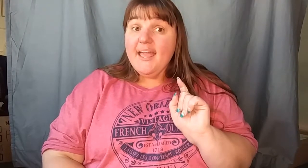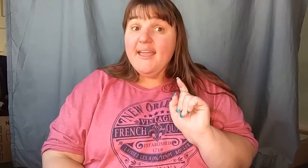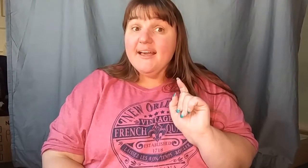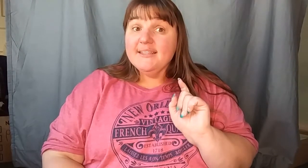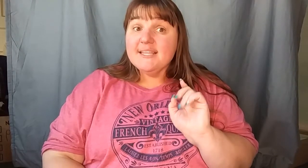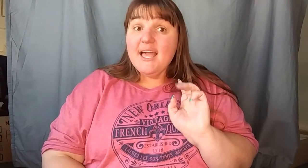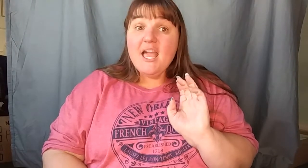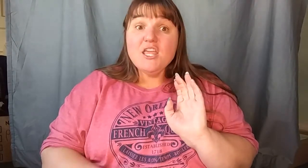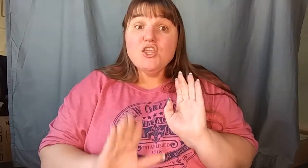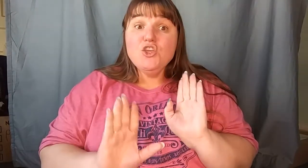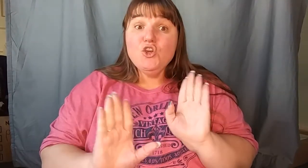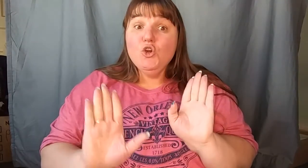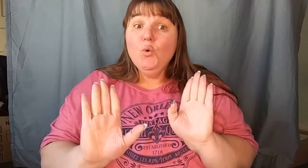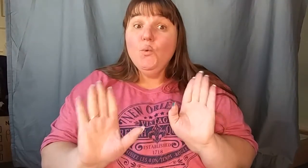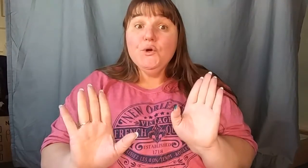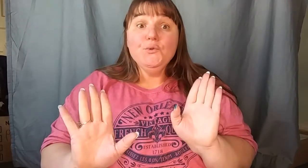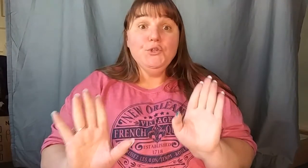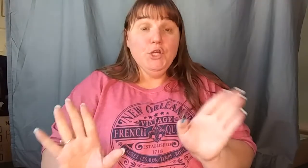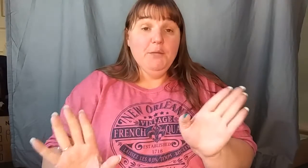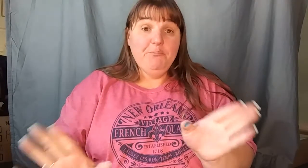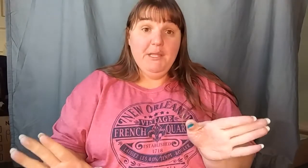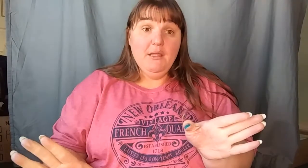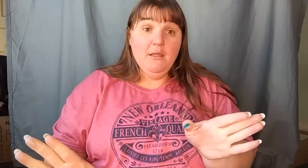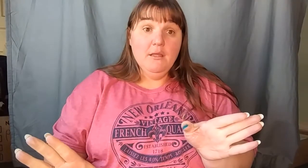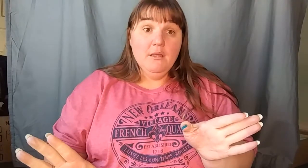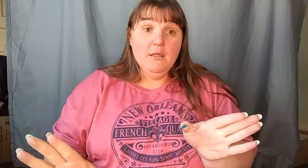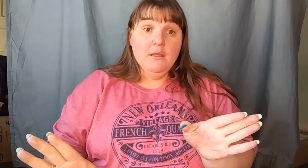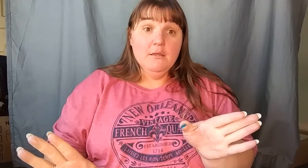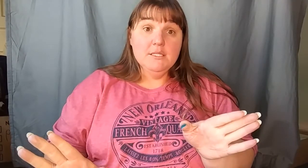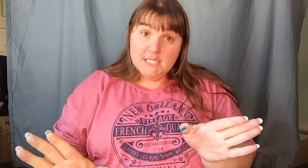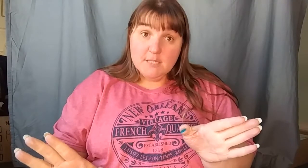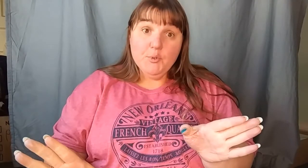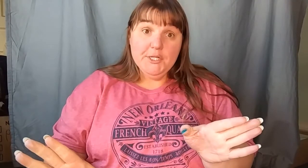And you will not be disappointed.